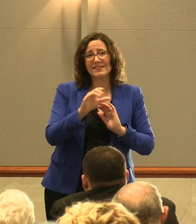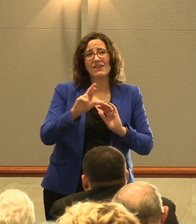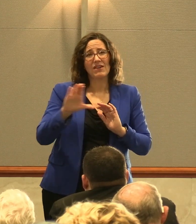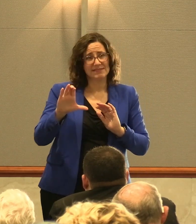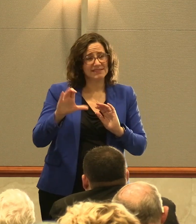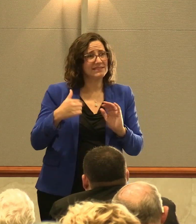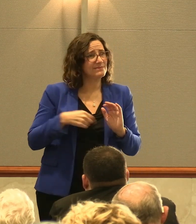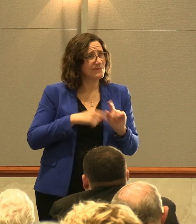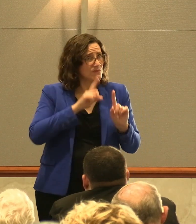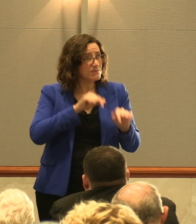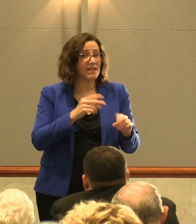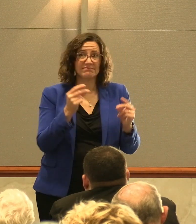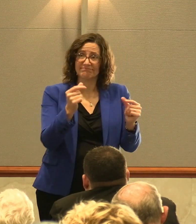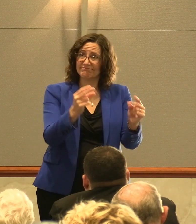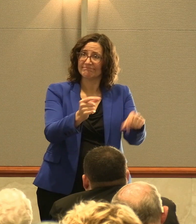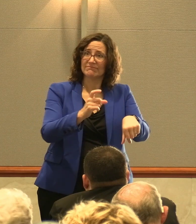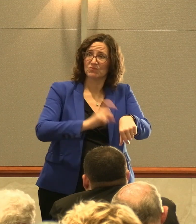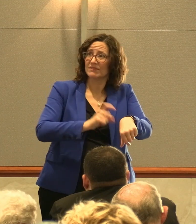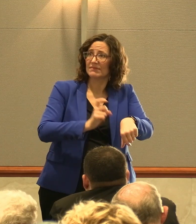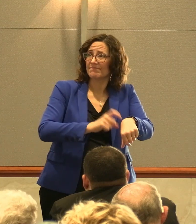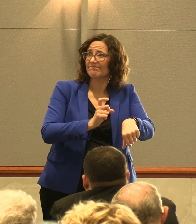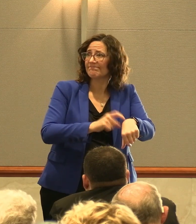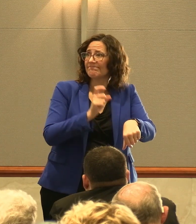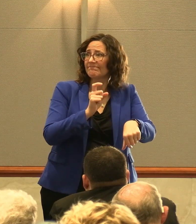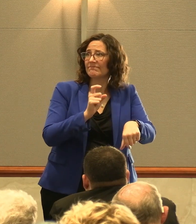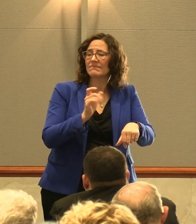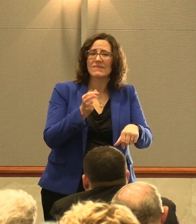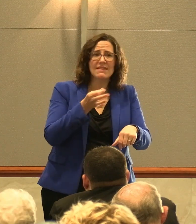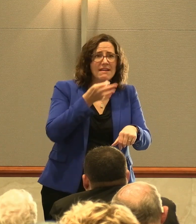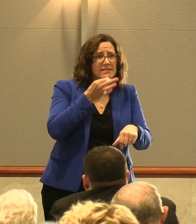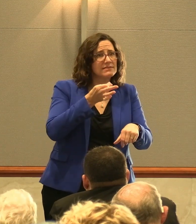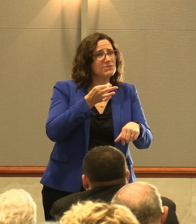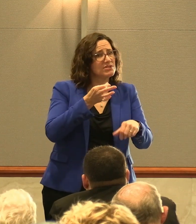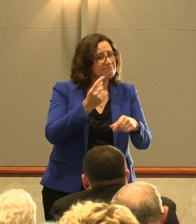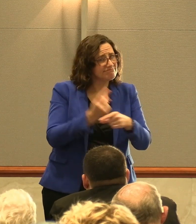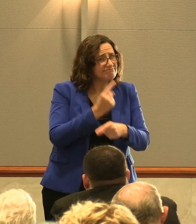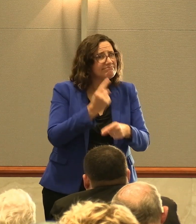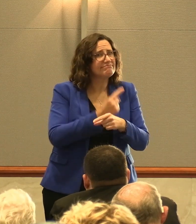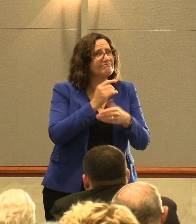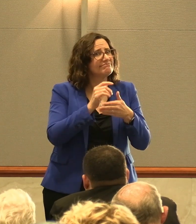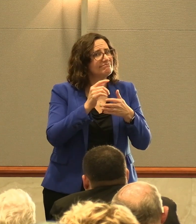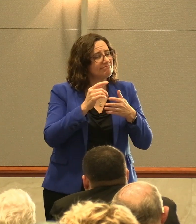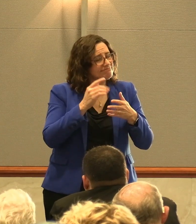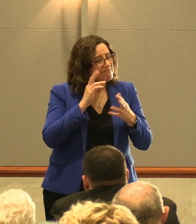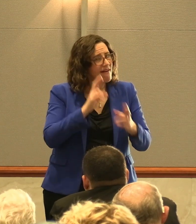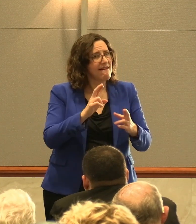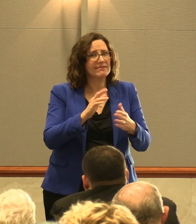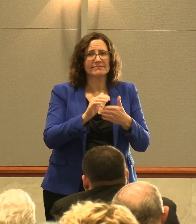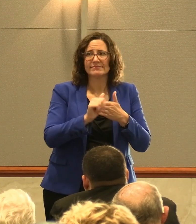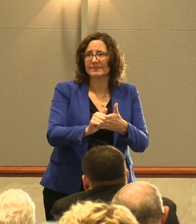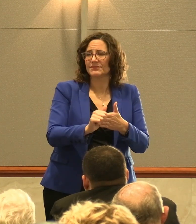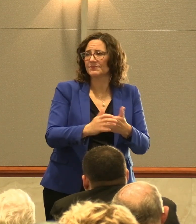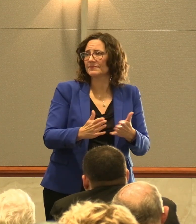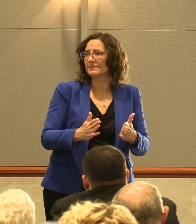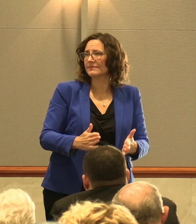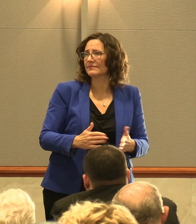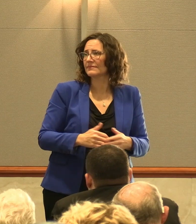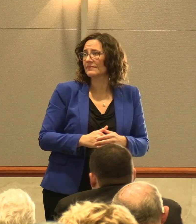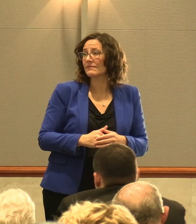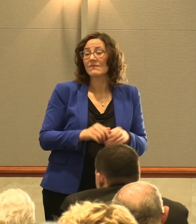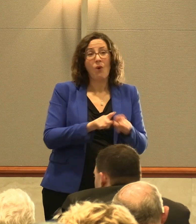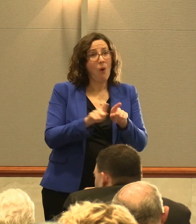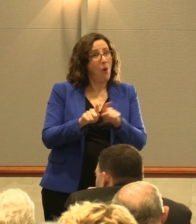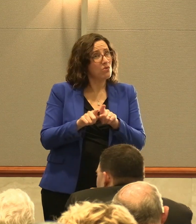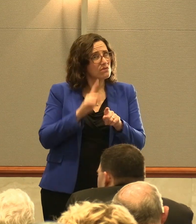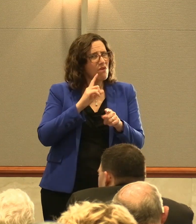has responded in real time with expert, principled, comprehensive leadership. And we did so while maintaining our